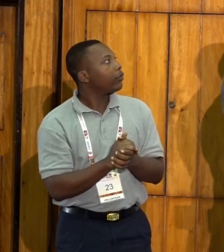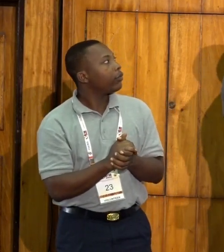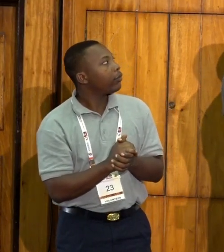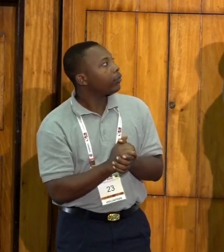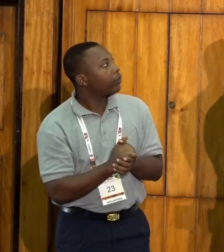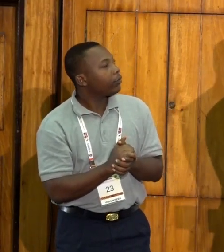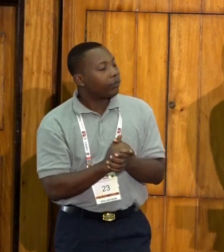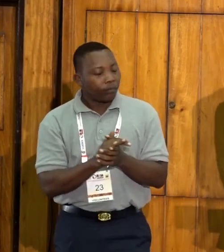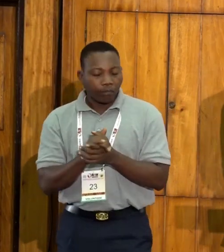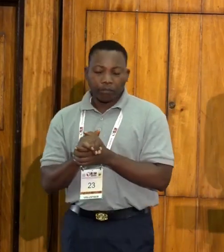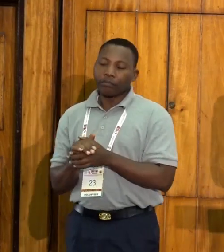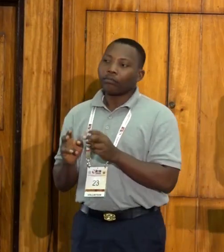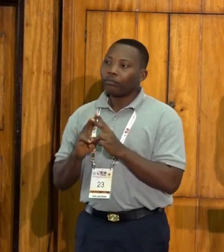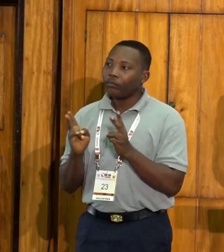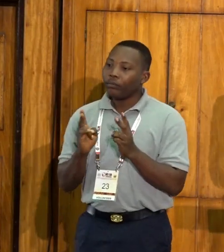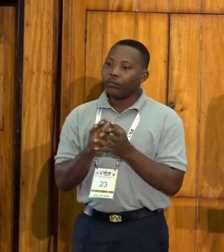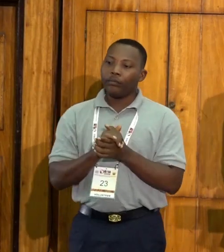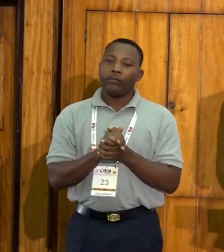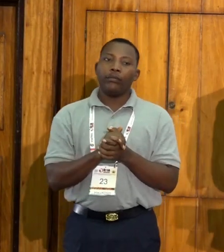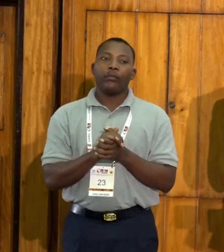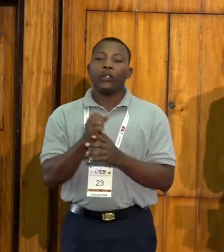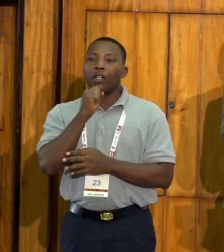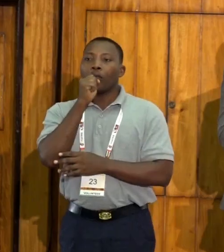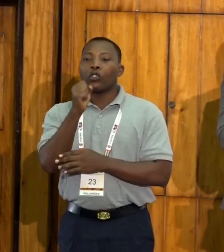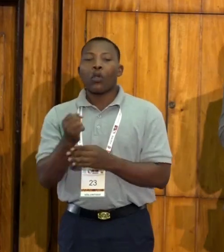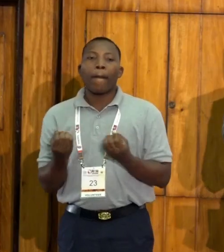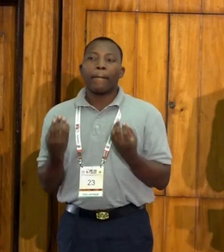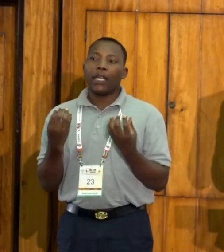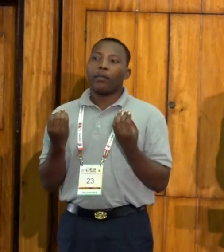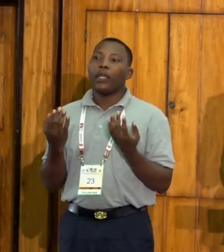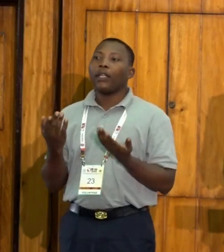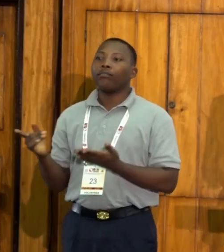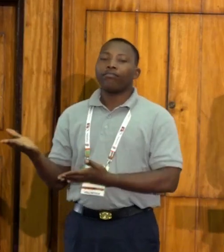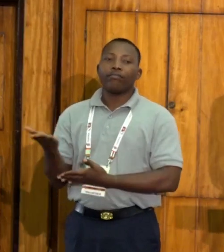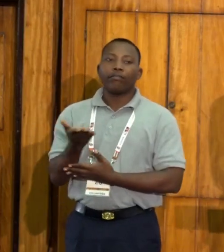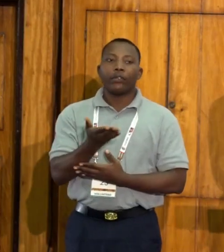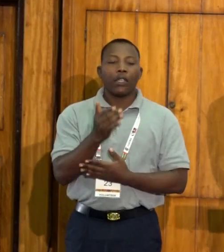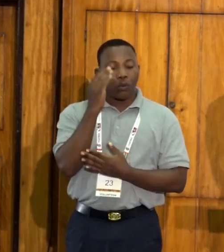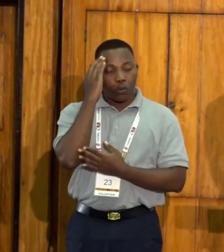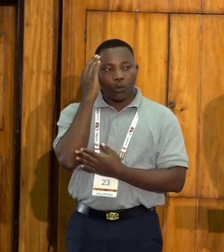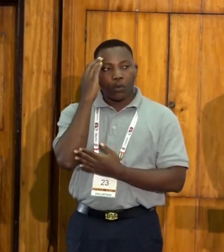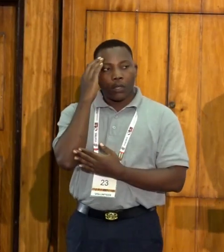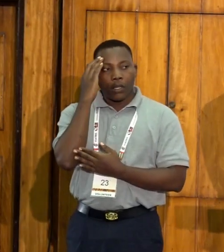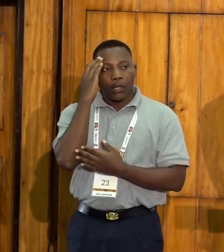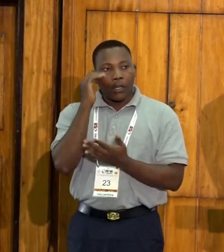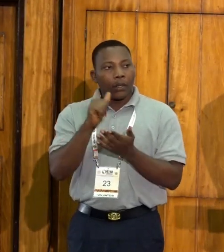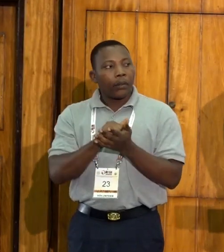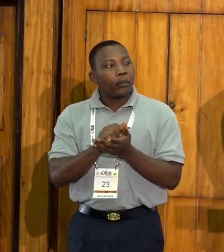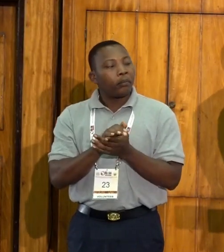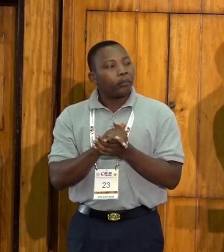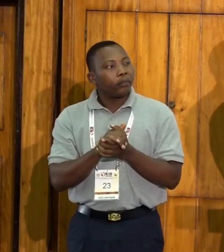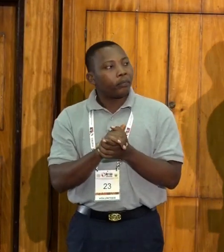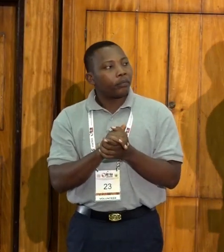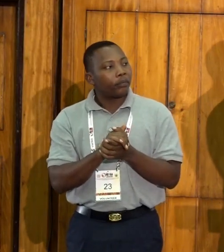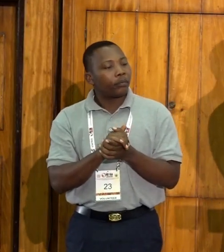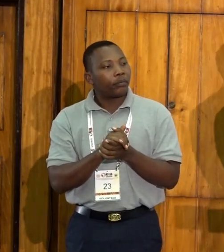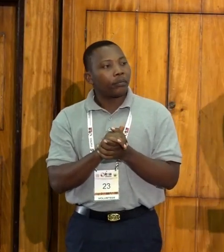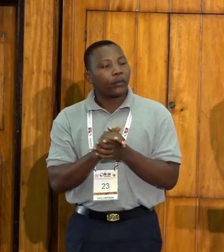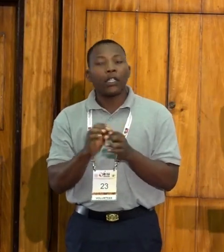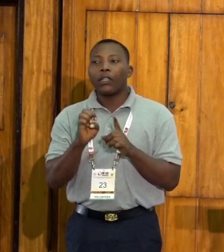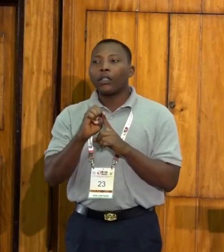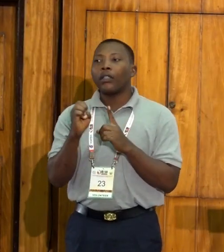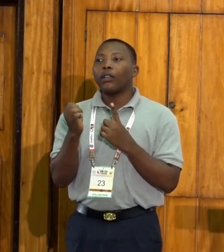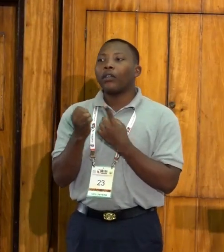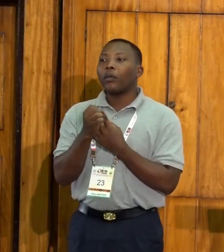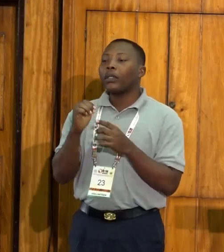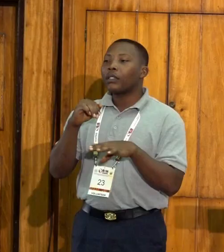Oh, yeah. So I'm sure many of you are aware that the environment